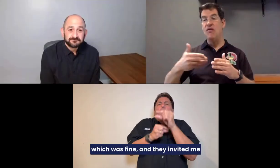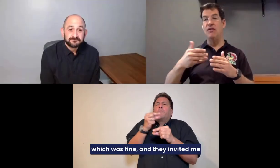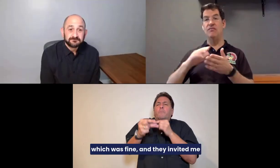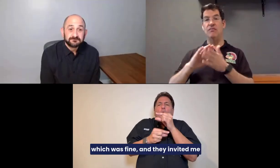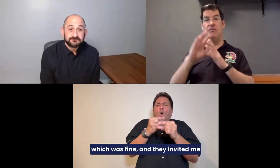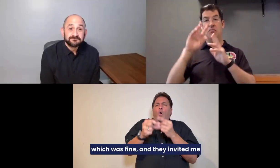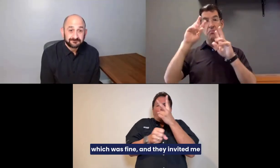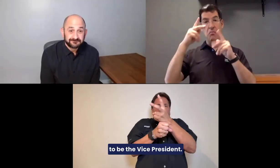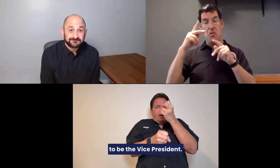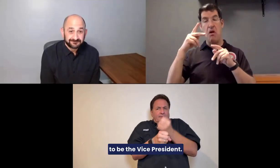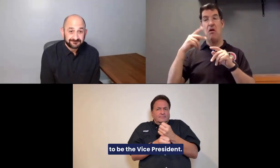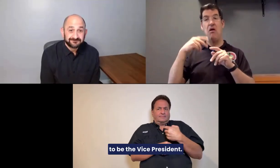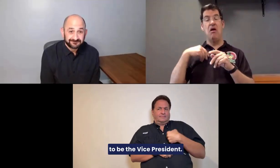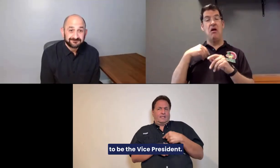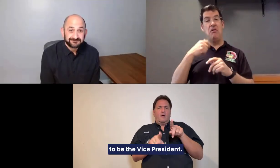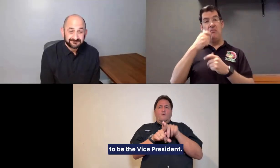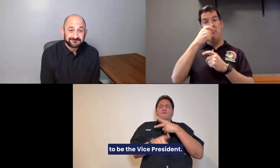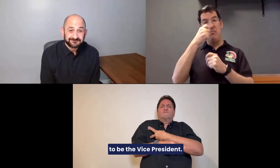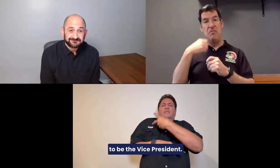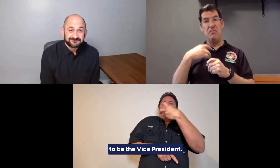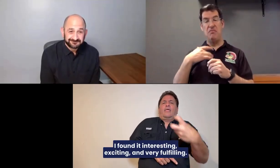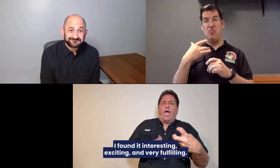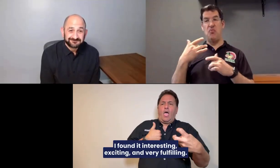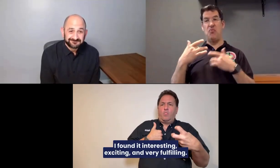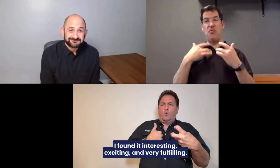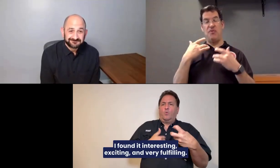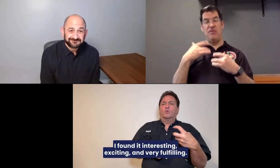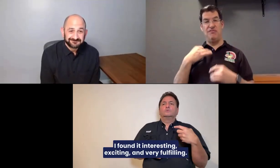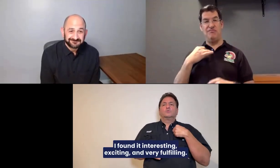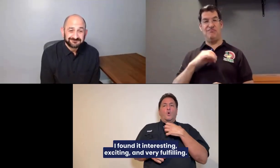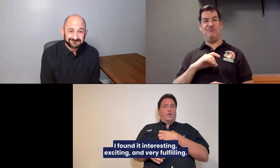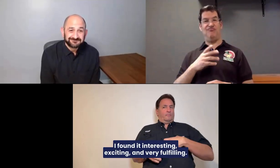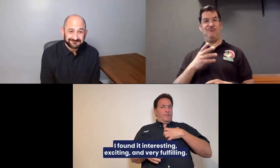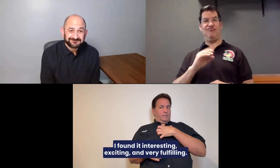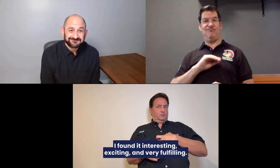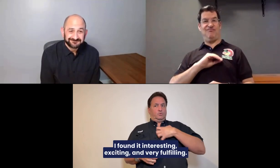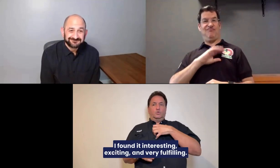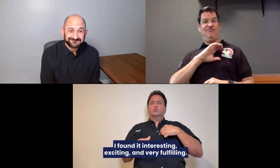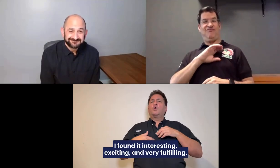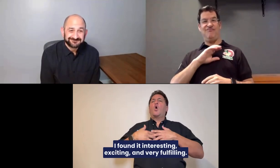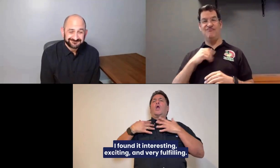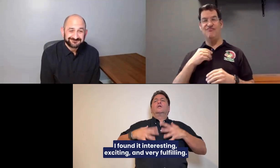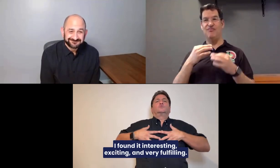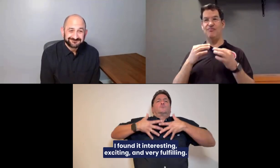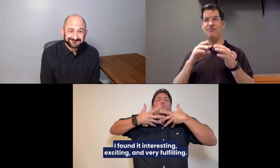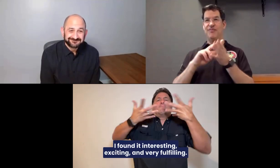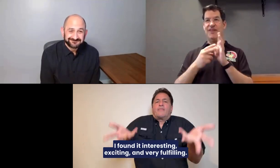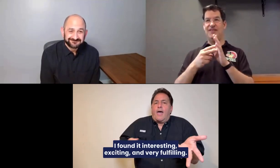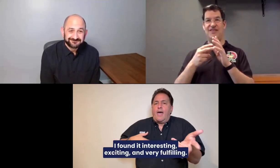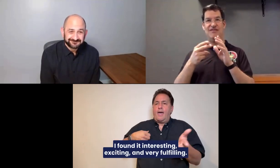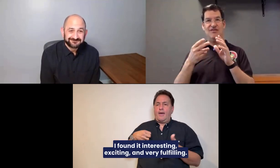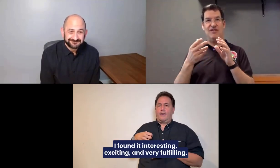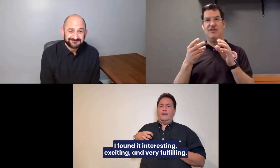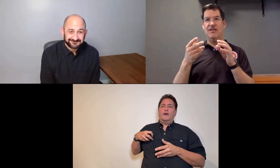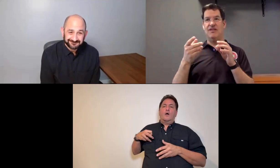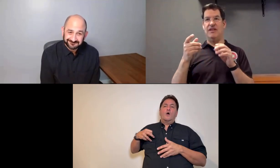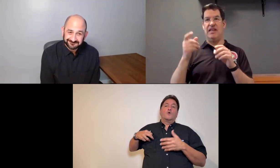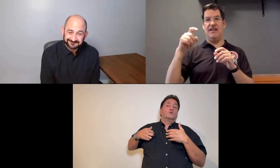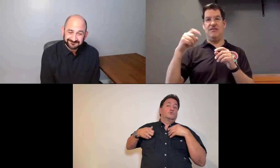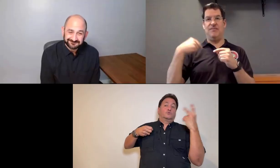and they invited me to be the vice president. I found it interesting, exciting, and very